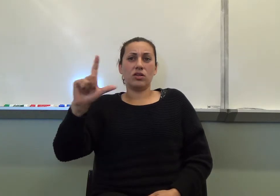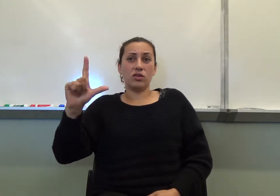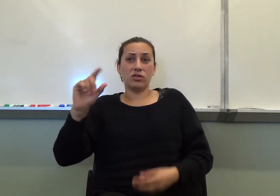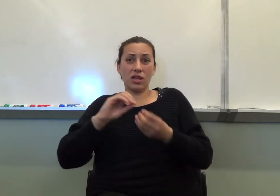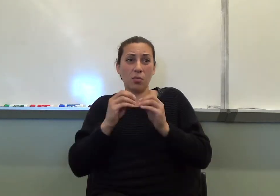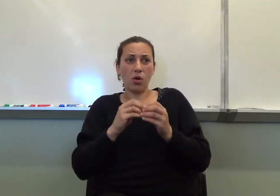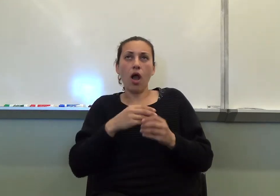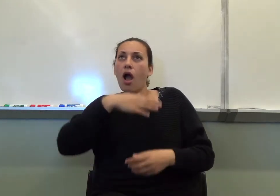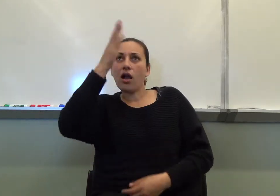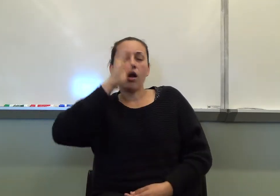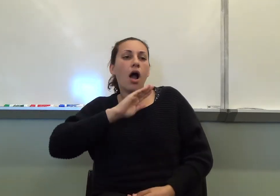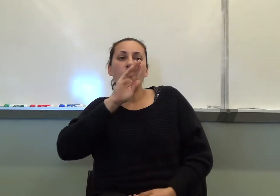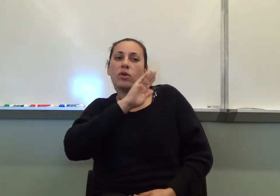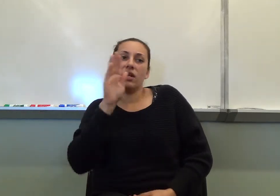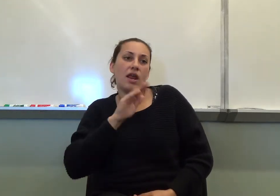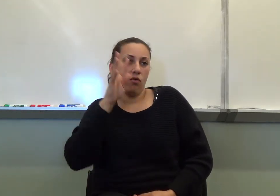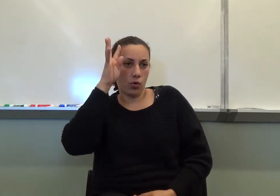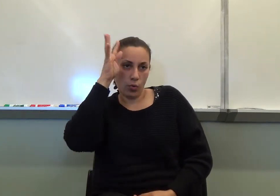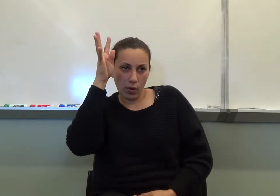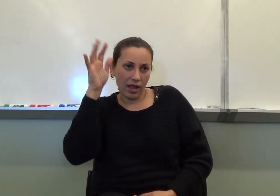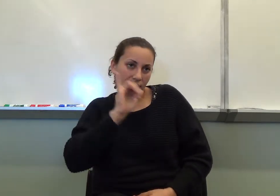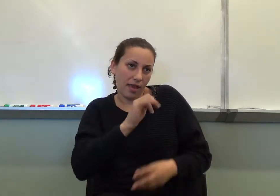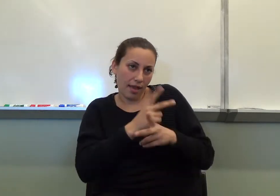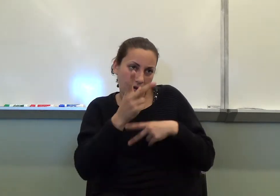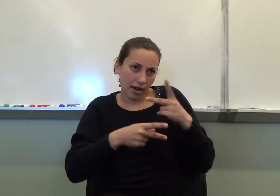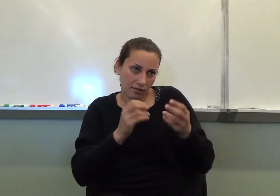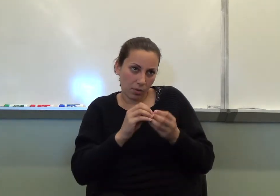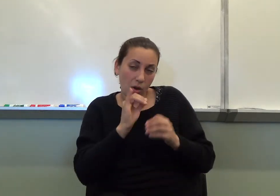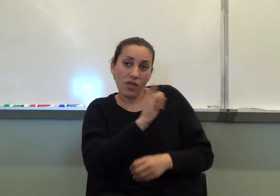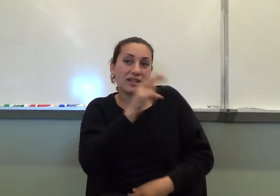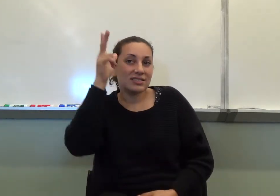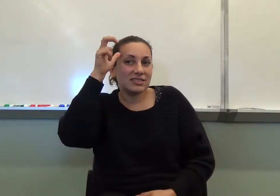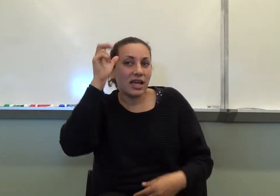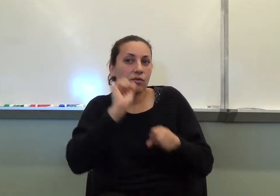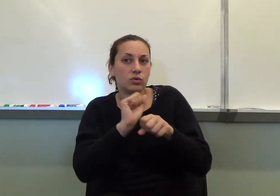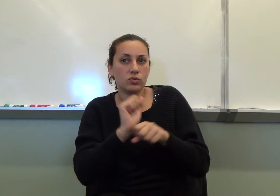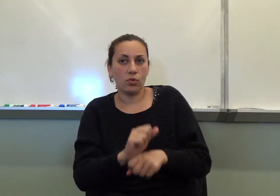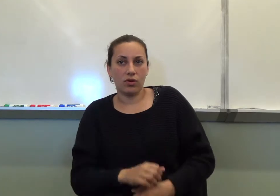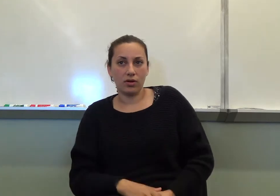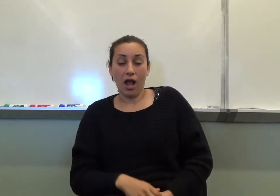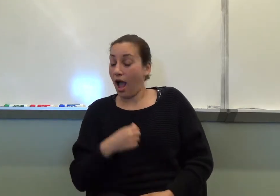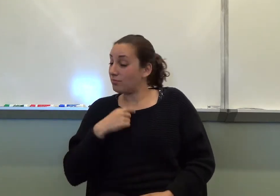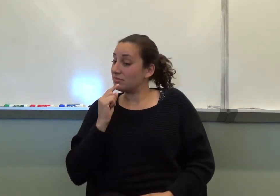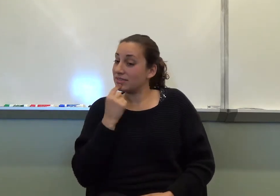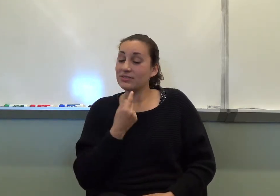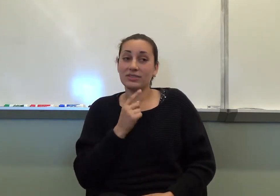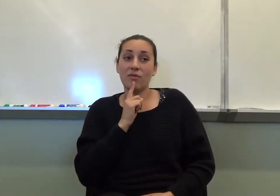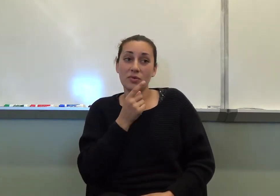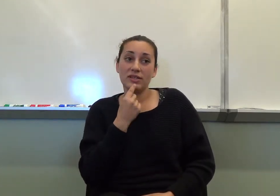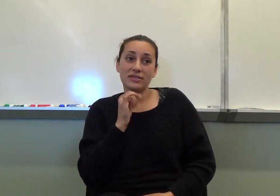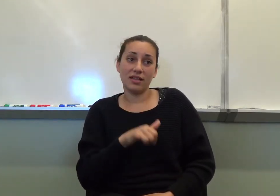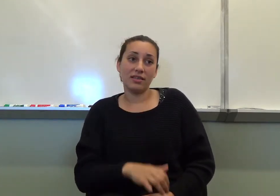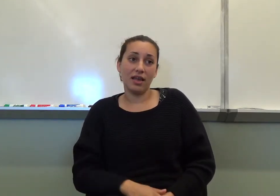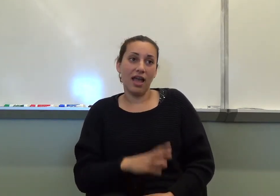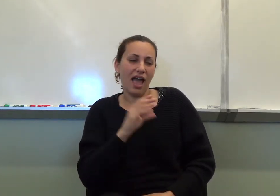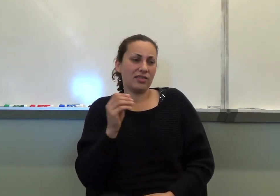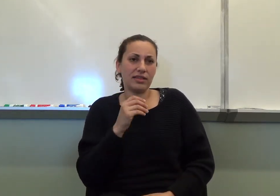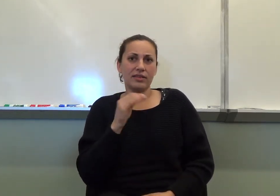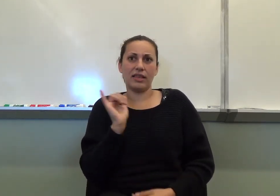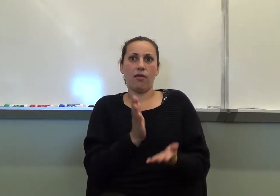never make an irrational number. That's the work of the devil. Really. I'm telling you, this is what and they just freaked out.